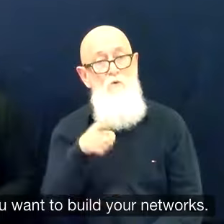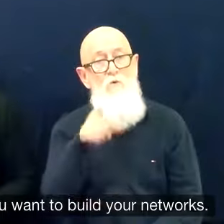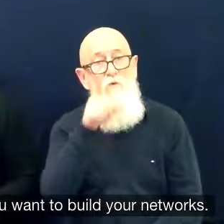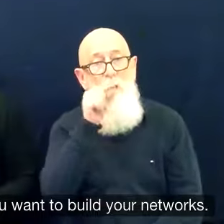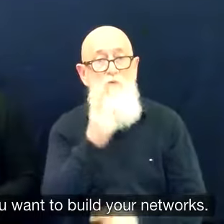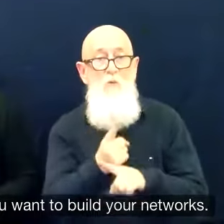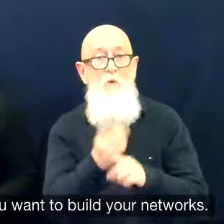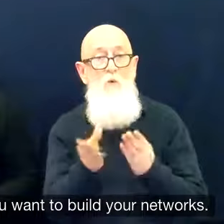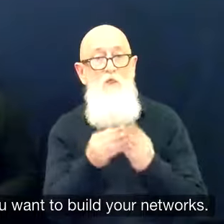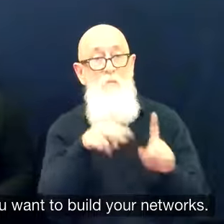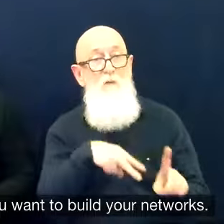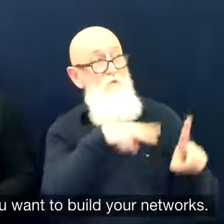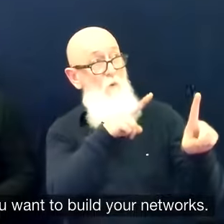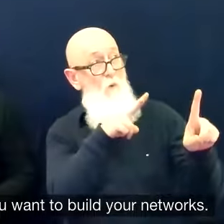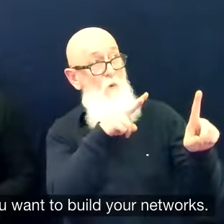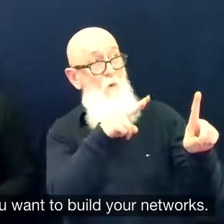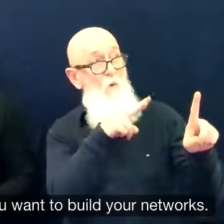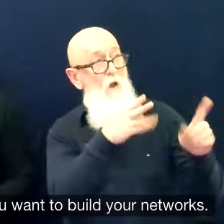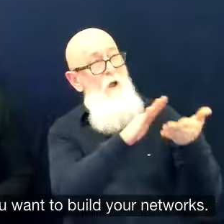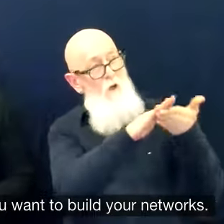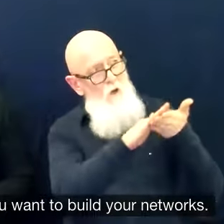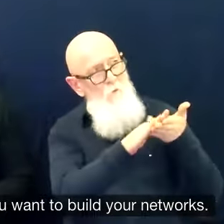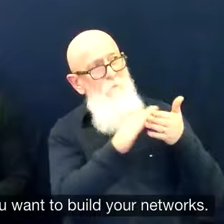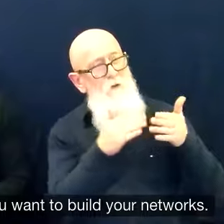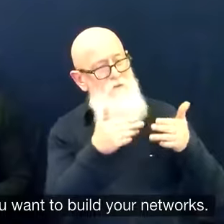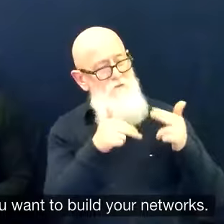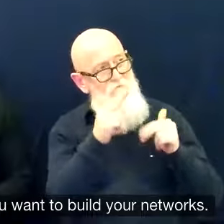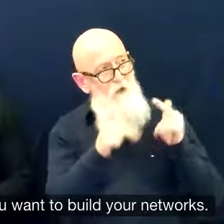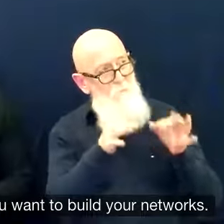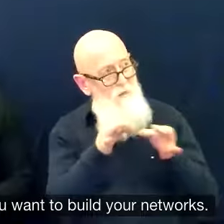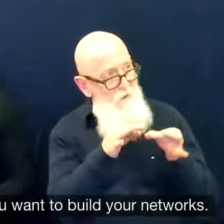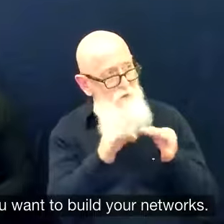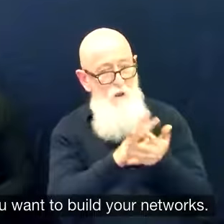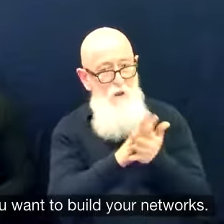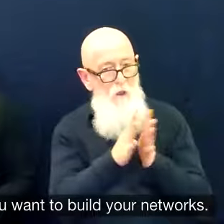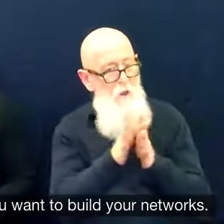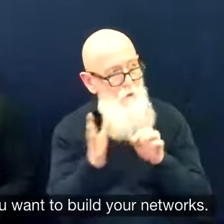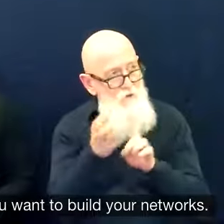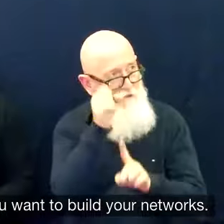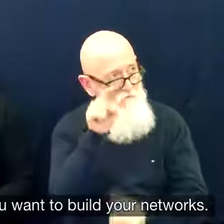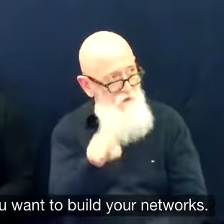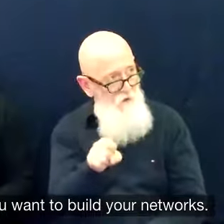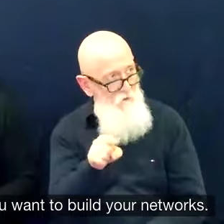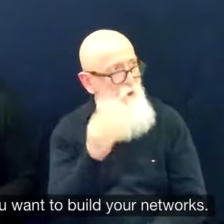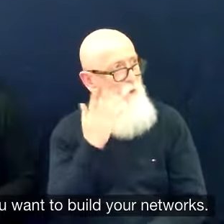mentor, with developing a plan, how you would accomplish that and when you want to get it done by.